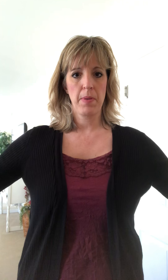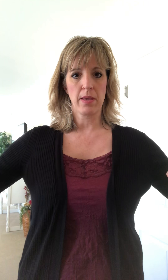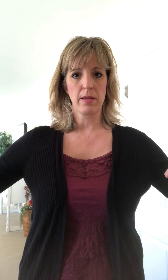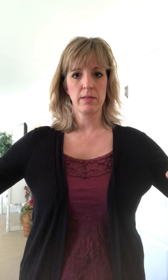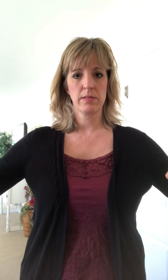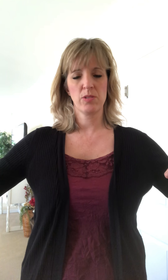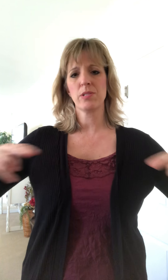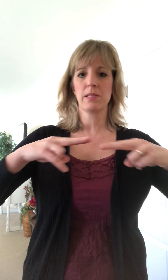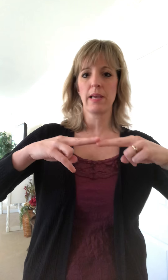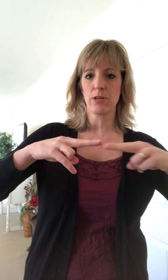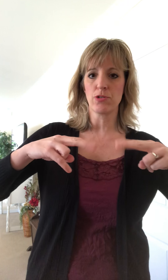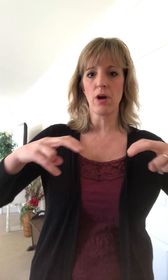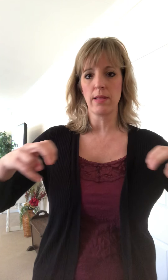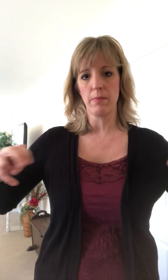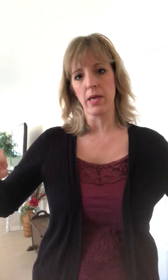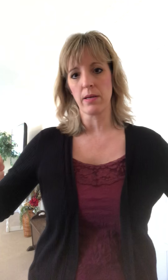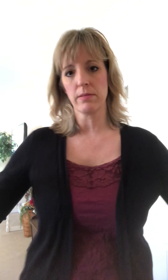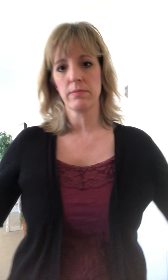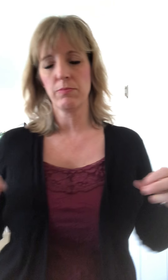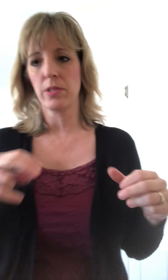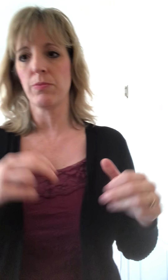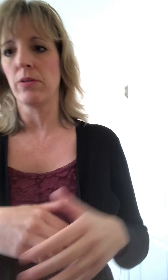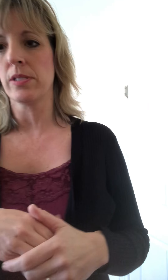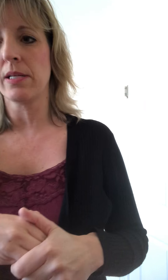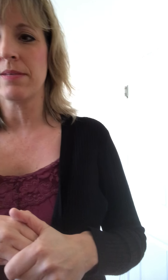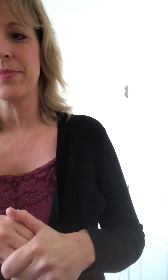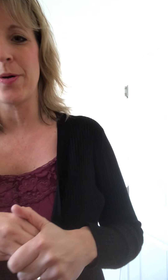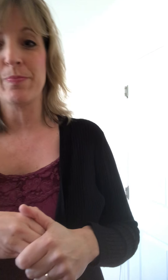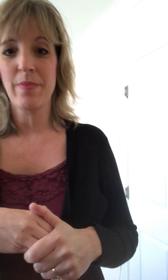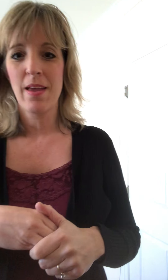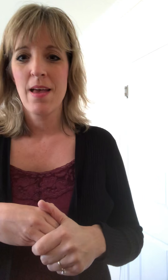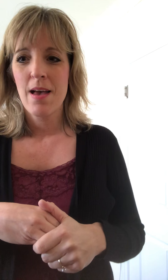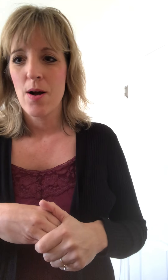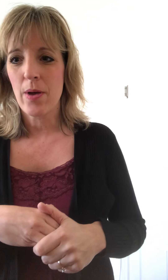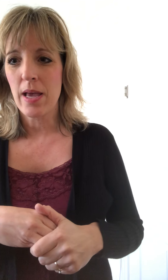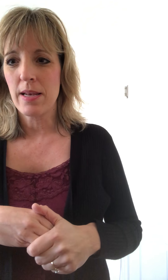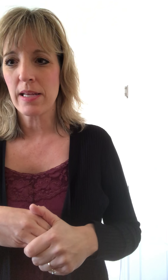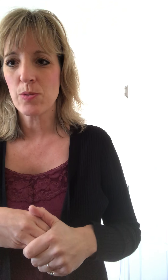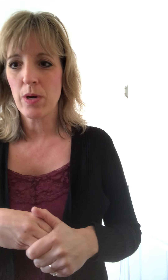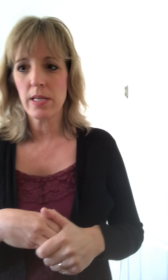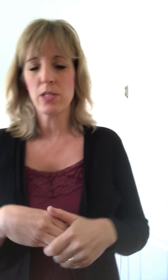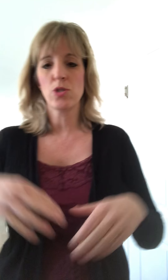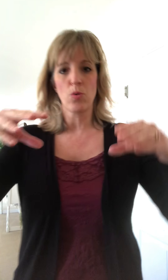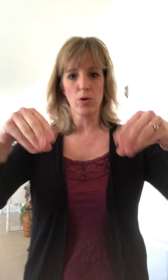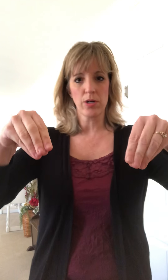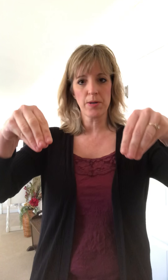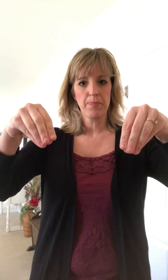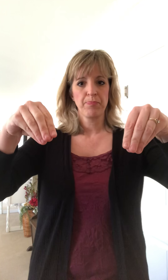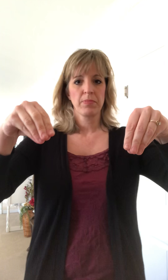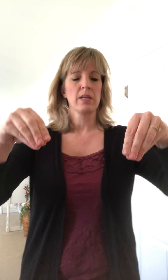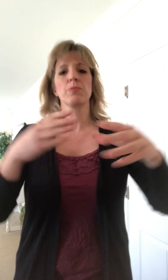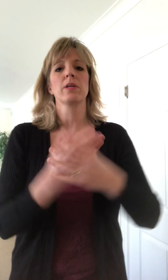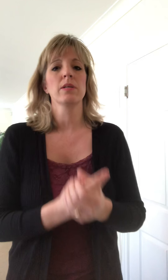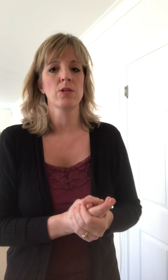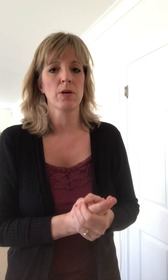Bacon. So it's like you're drawing the bacon with the wrinkles in it. So, okay, next one is store, because we're going to talk about